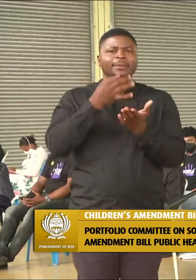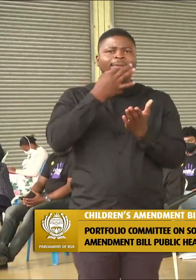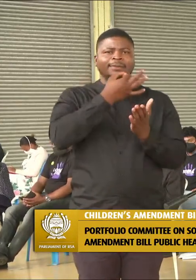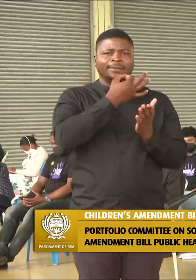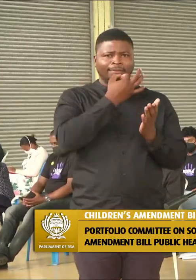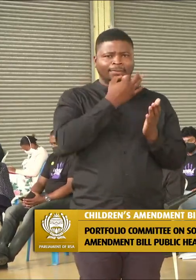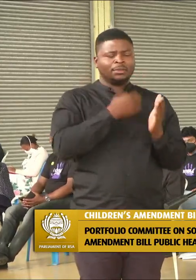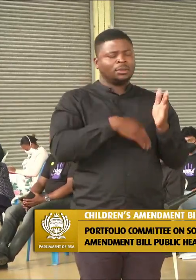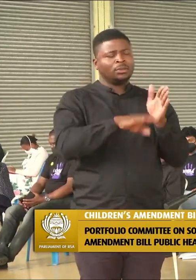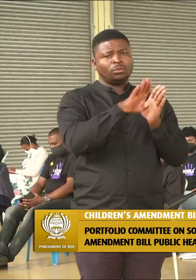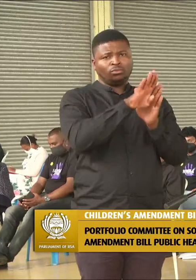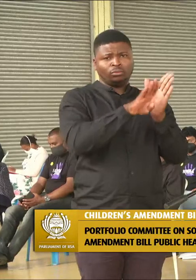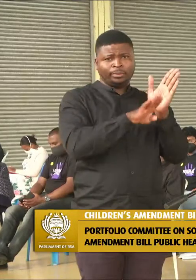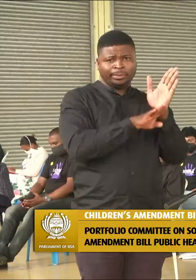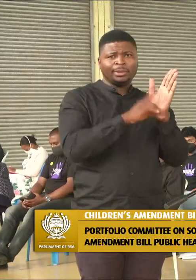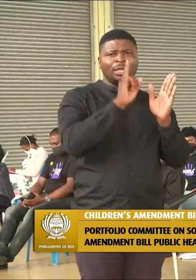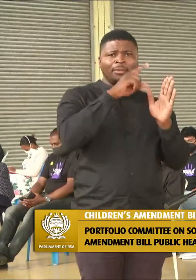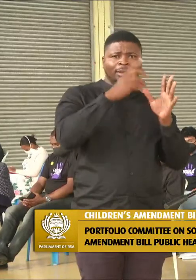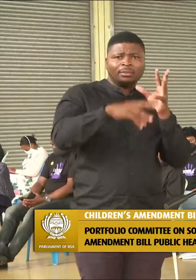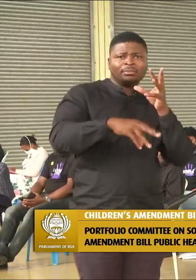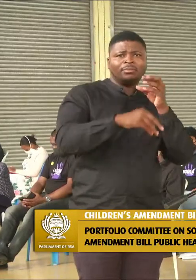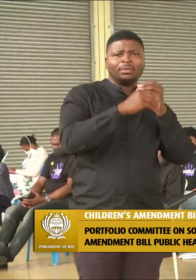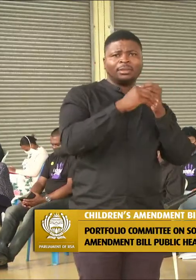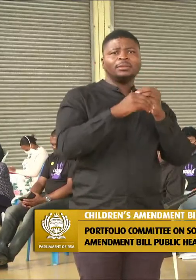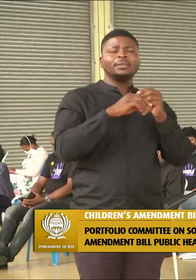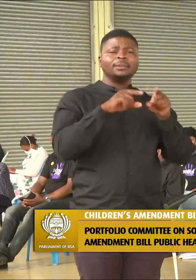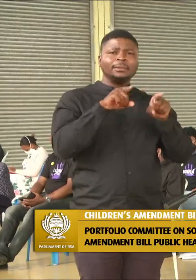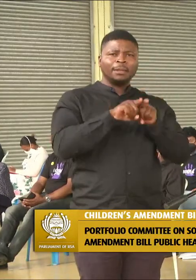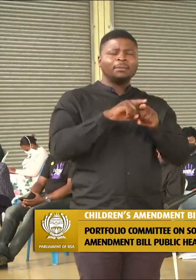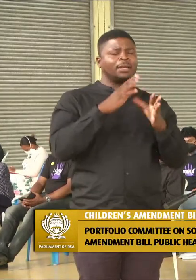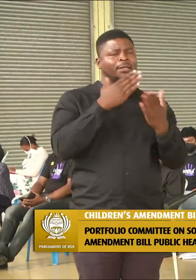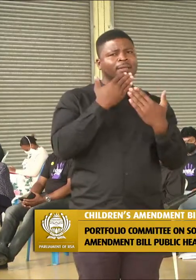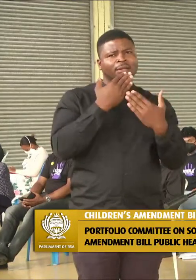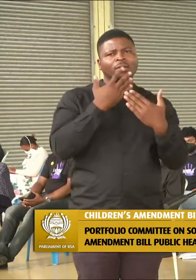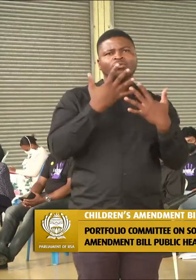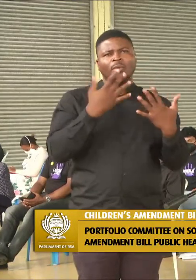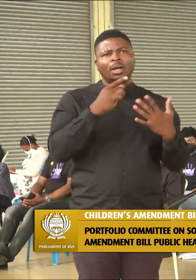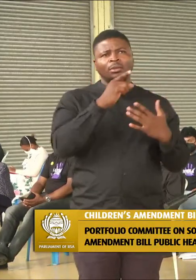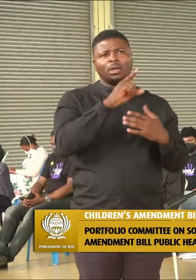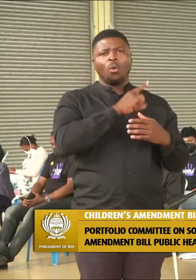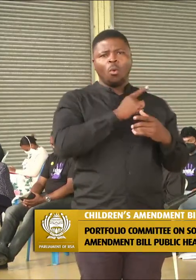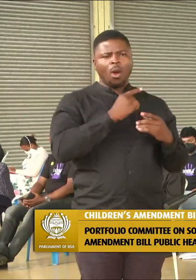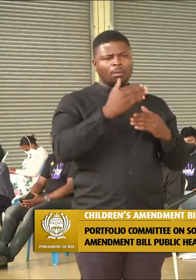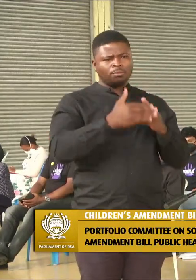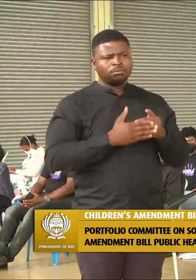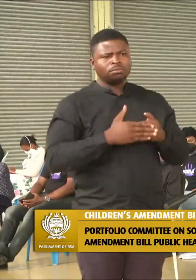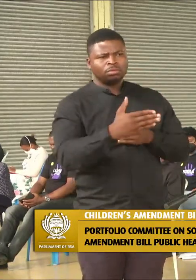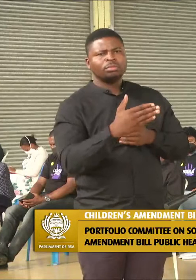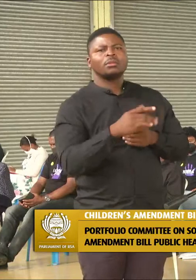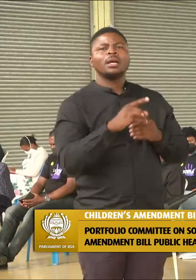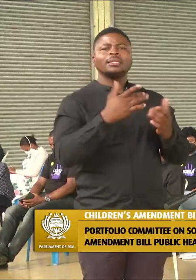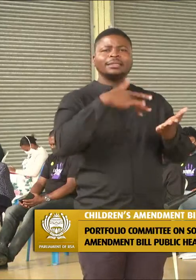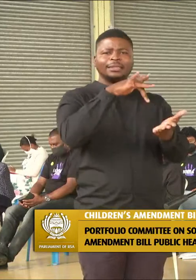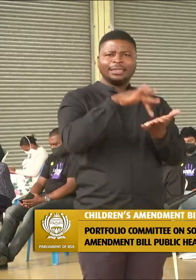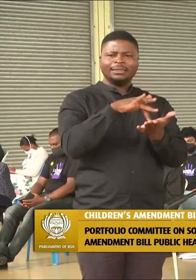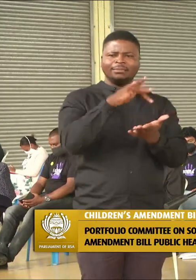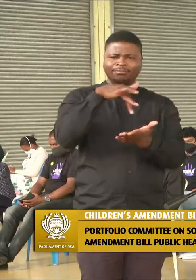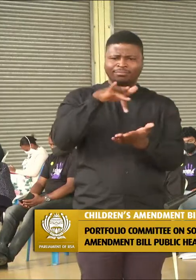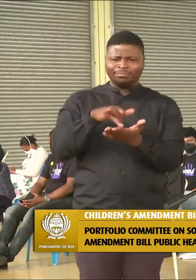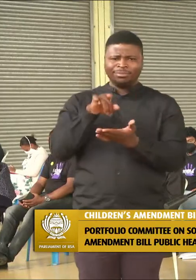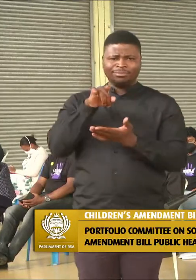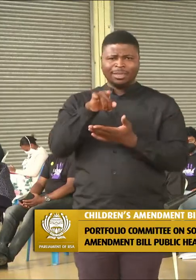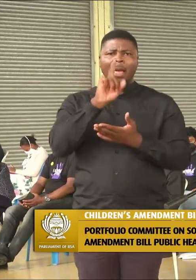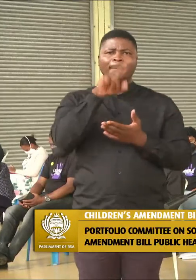I commend the bill for that. Ukuze ikwazi ukavoida ukuthi yinoma ubani othi